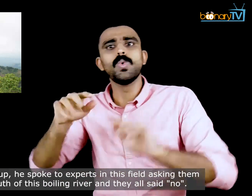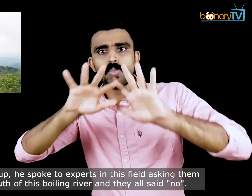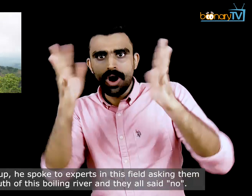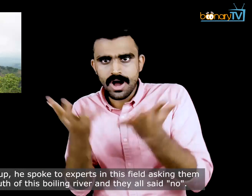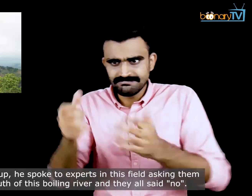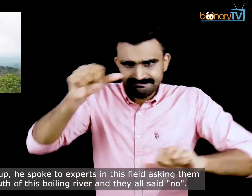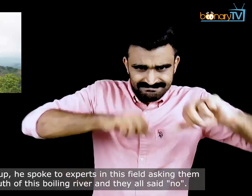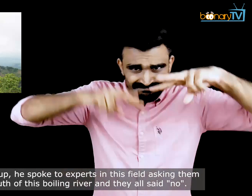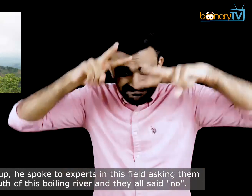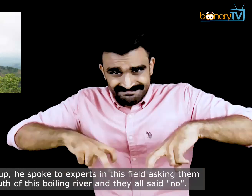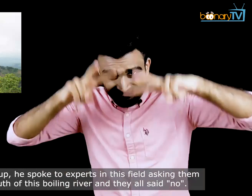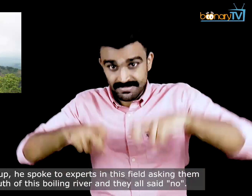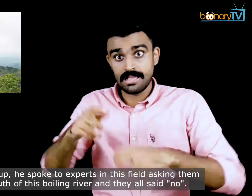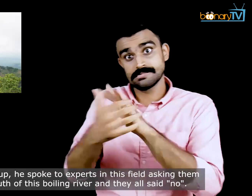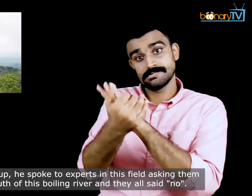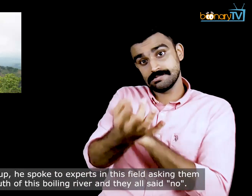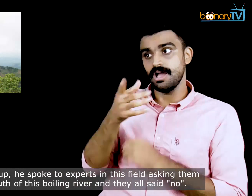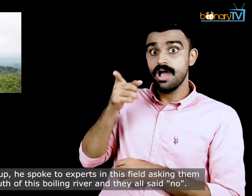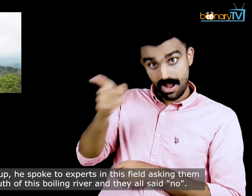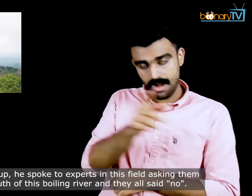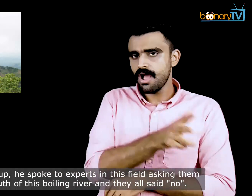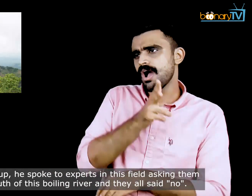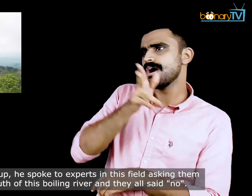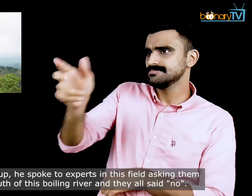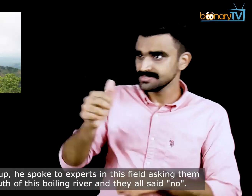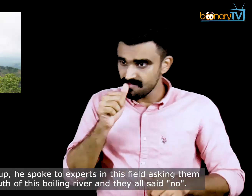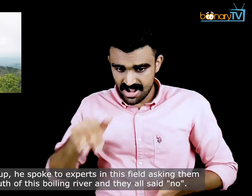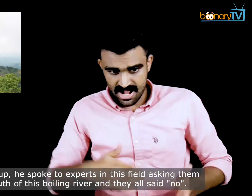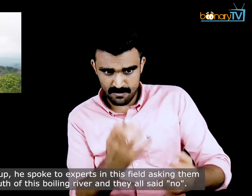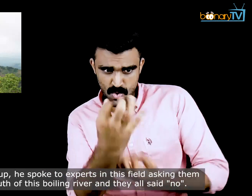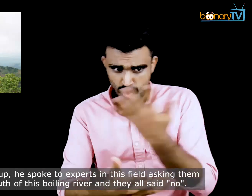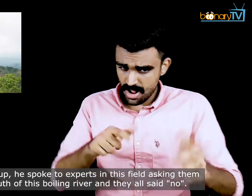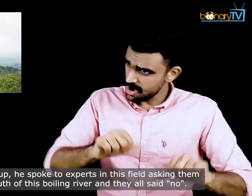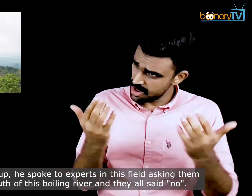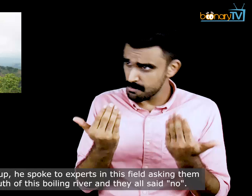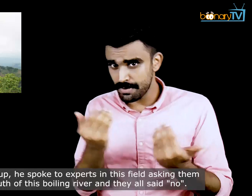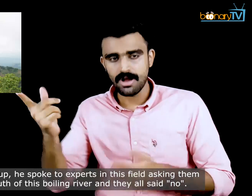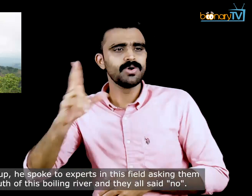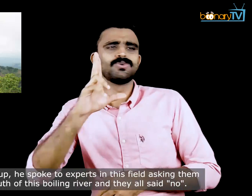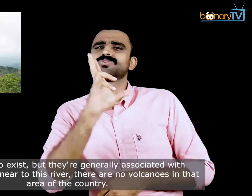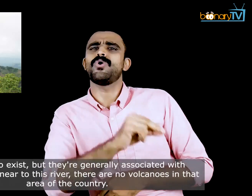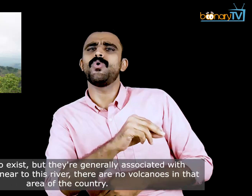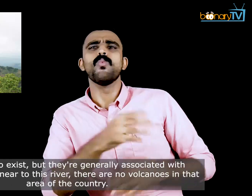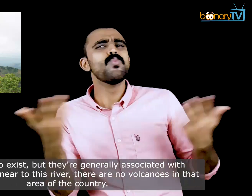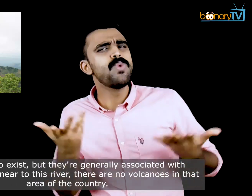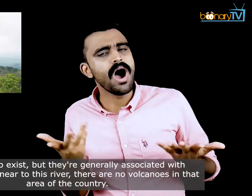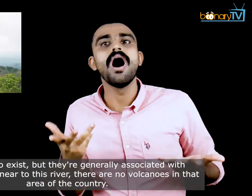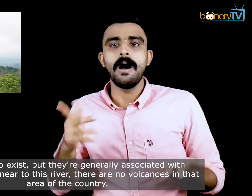field, asking them about the truth of this boiling river. And they all said no. Hot rivers do